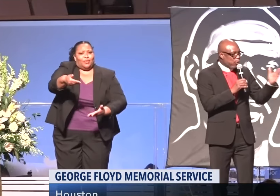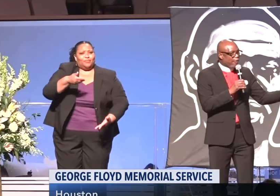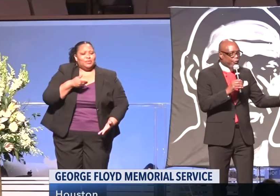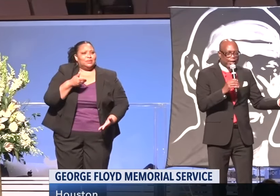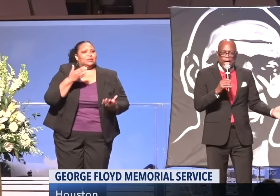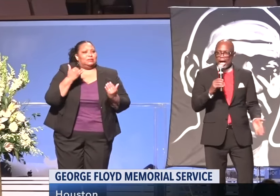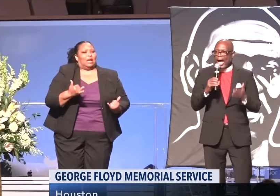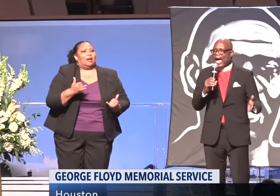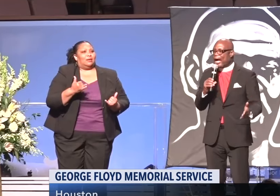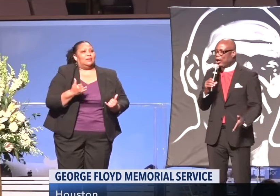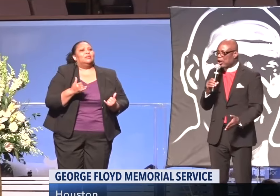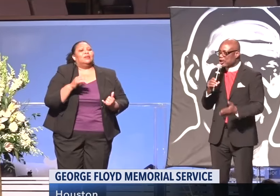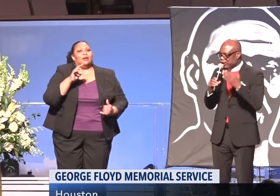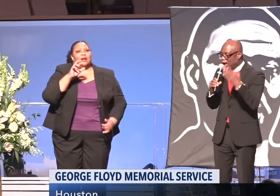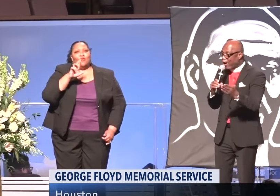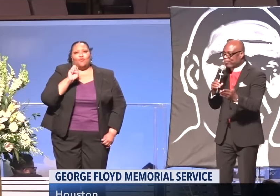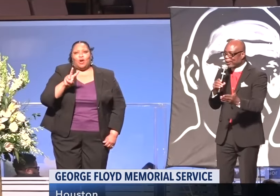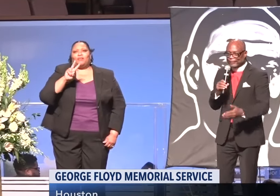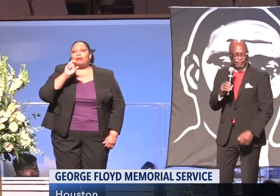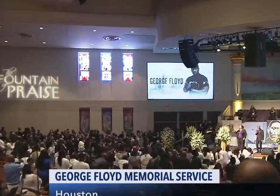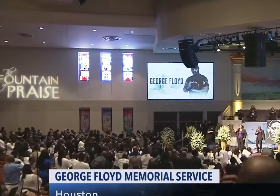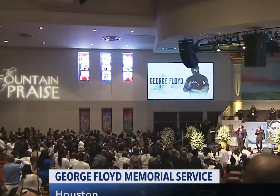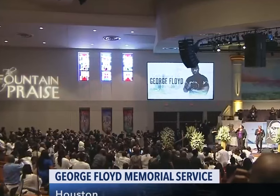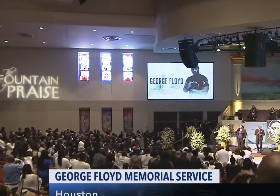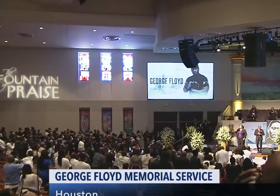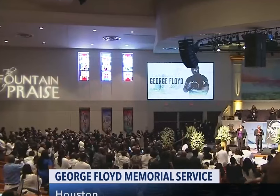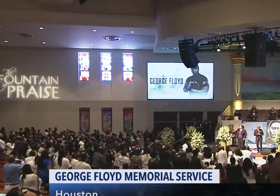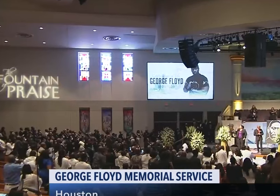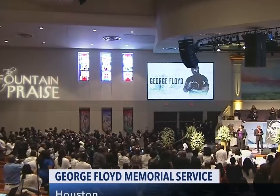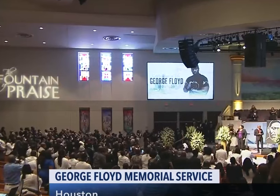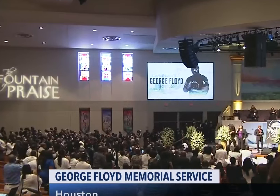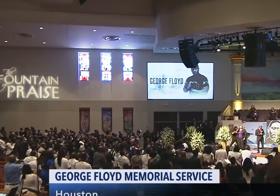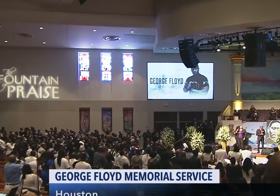Honorable Reverend Al Sharpton.